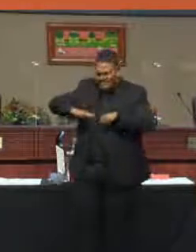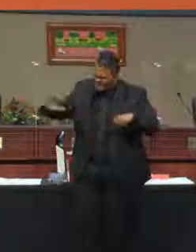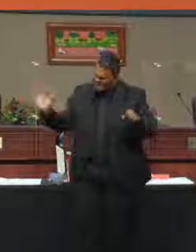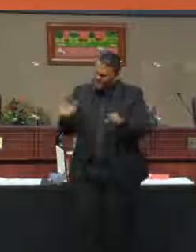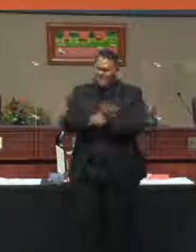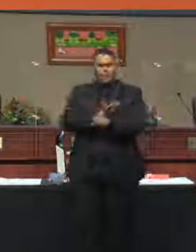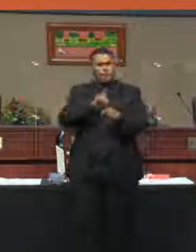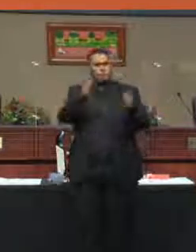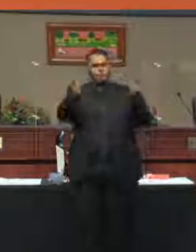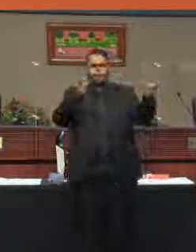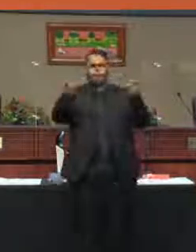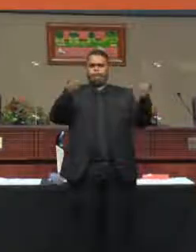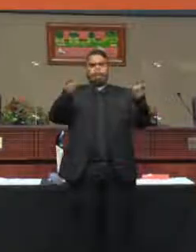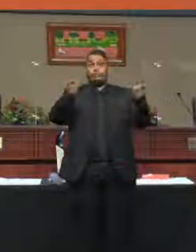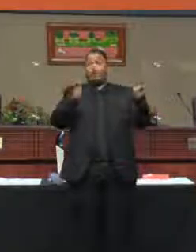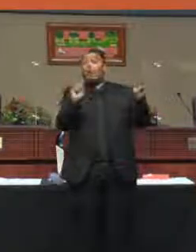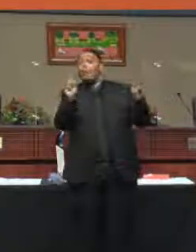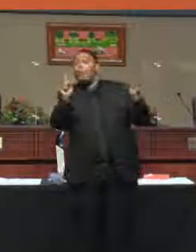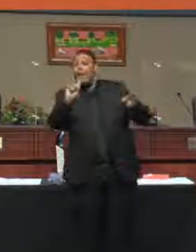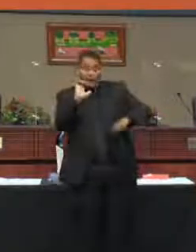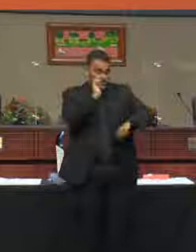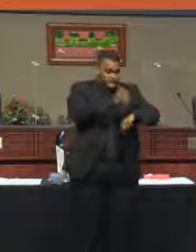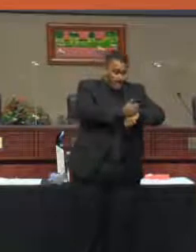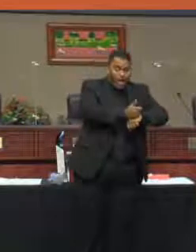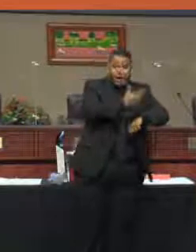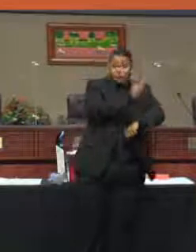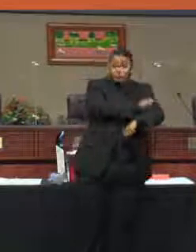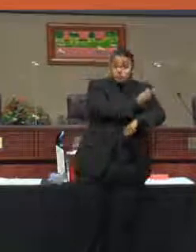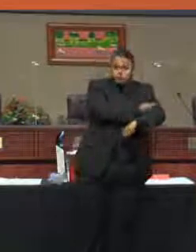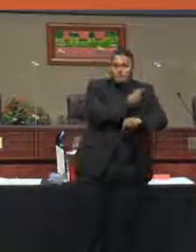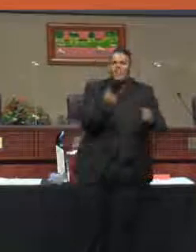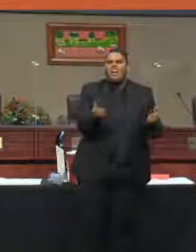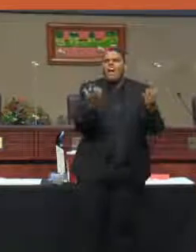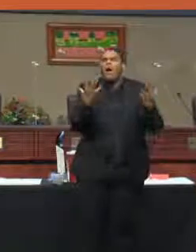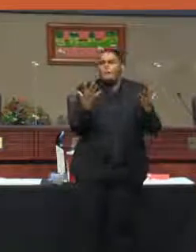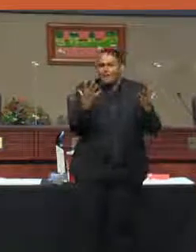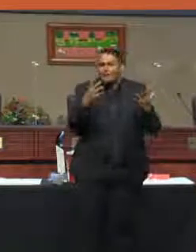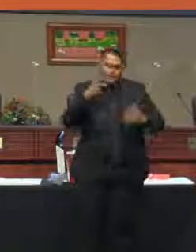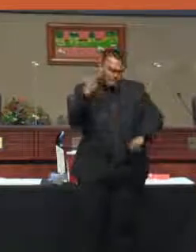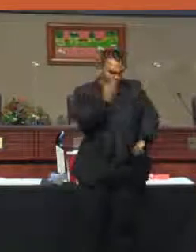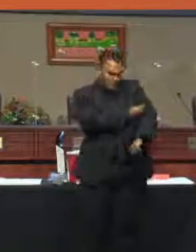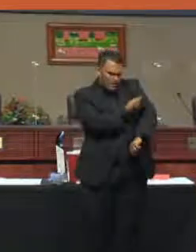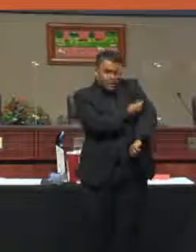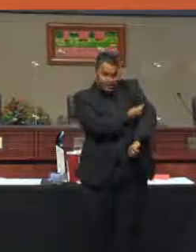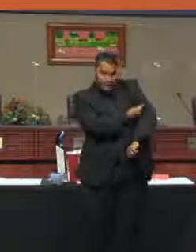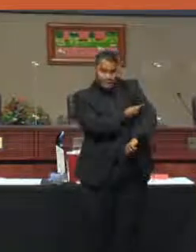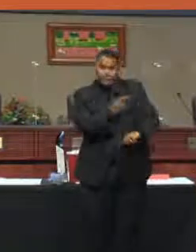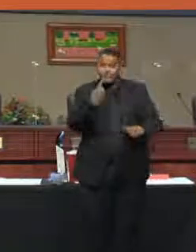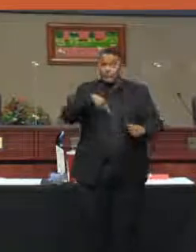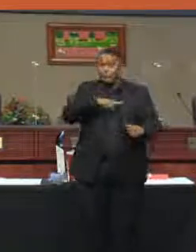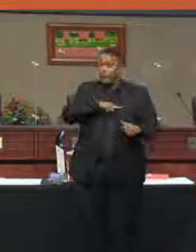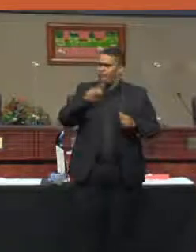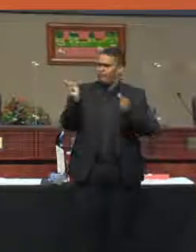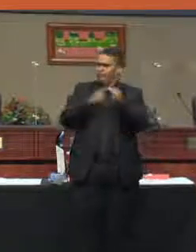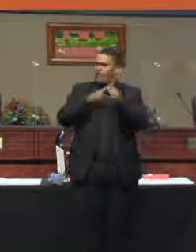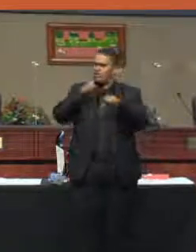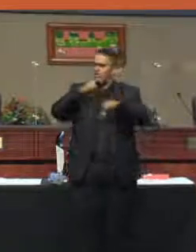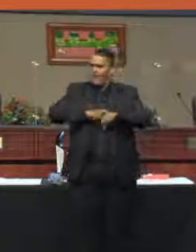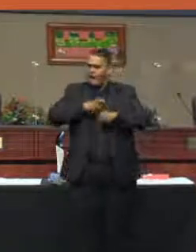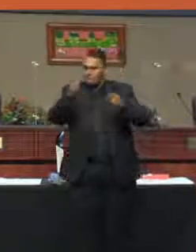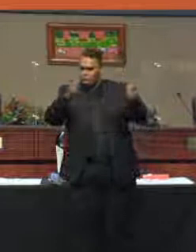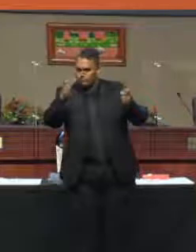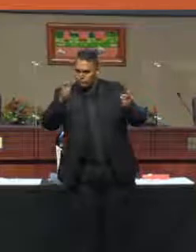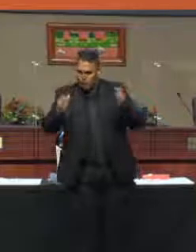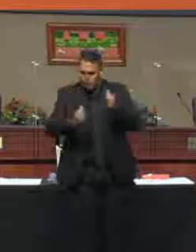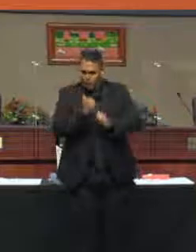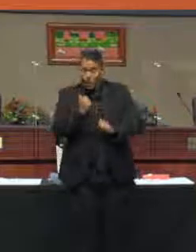the location and the vaccine allocation. We are fortunate to use this opportunity to better serve our